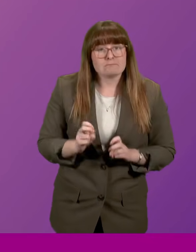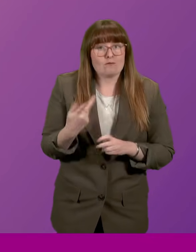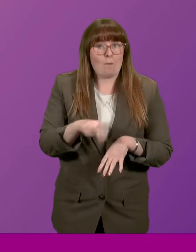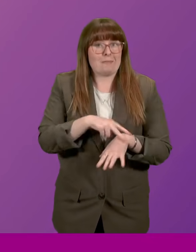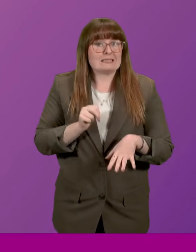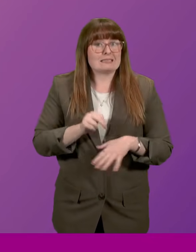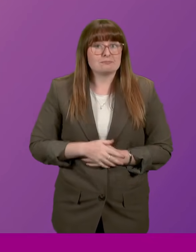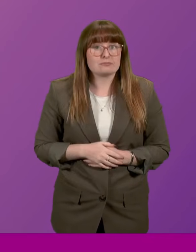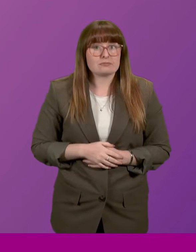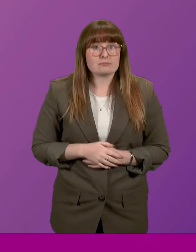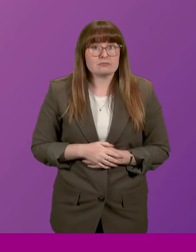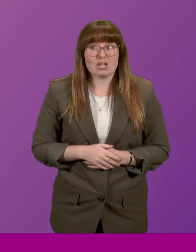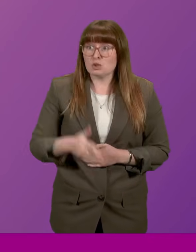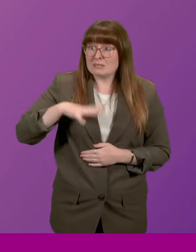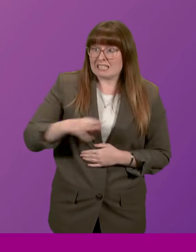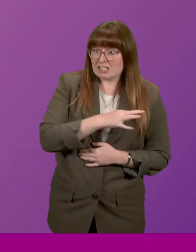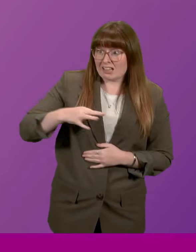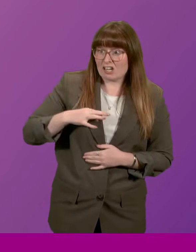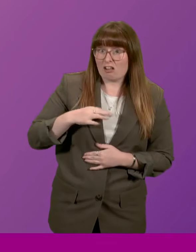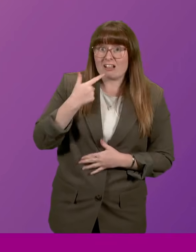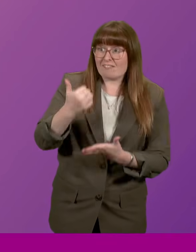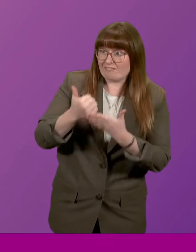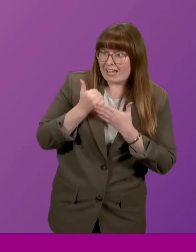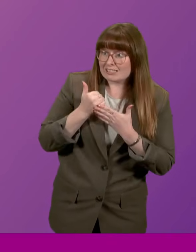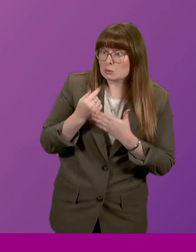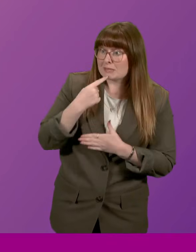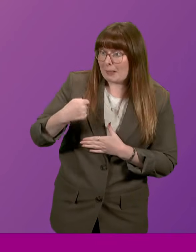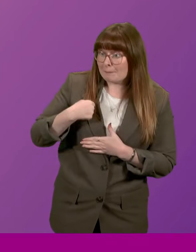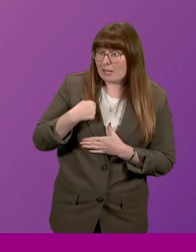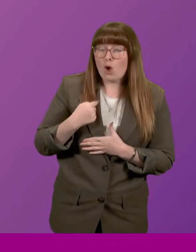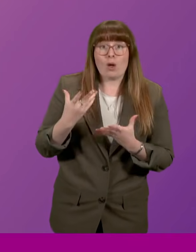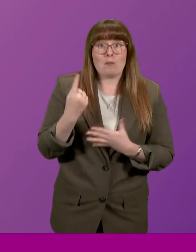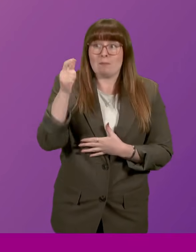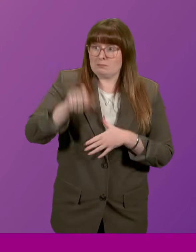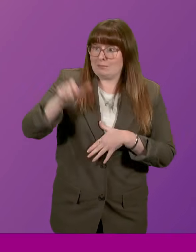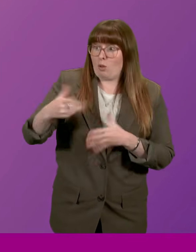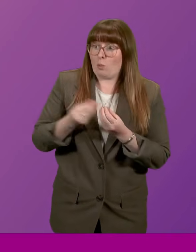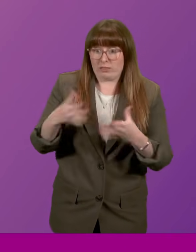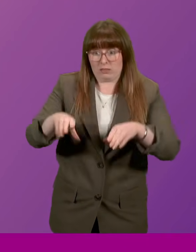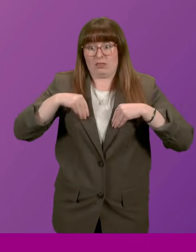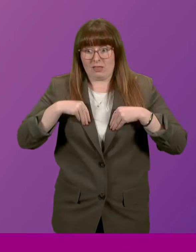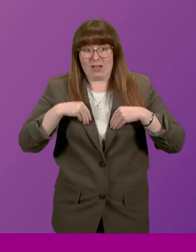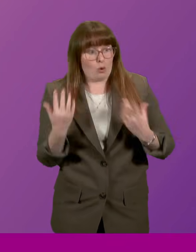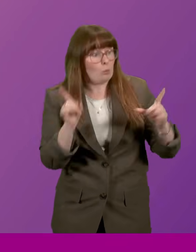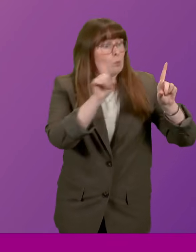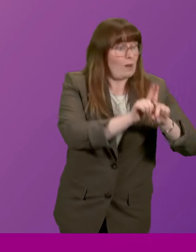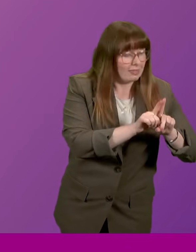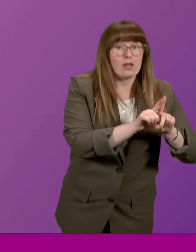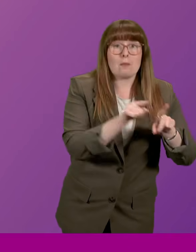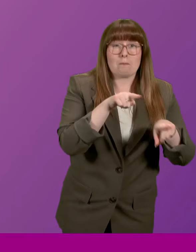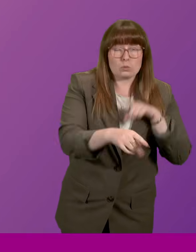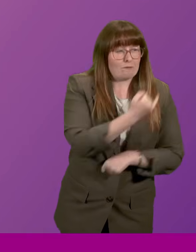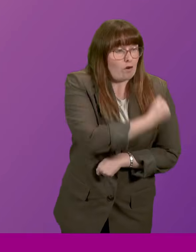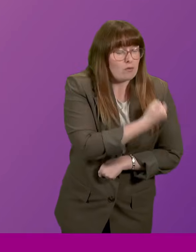police. You don't need clinical advice to know that sending people with the virus to live with the people most vulnerable to